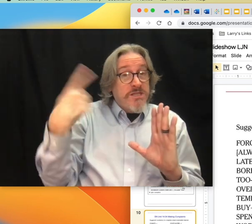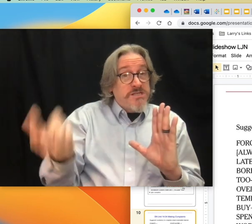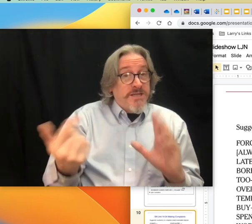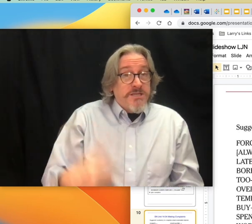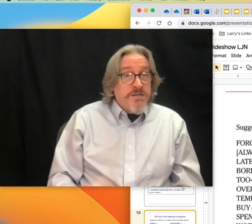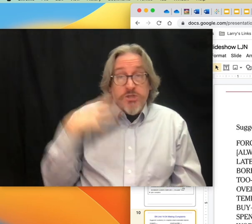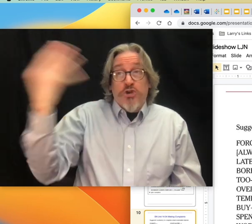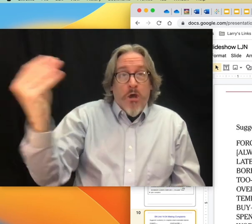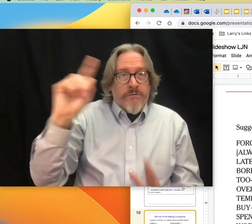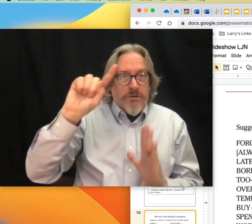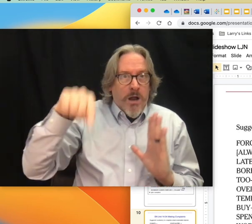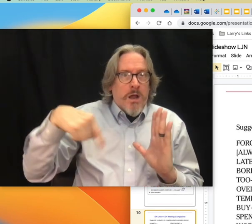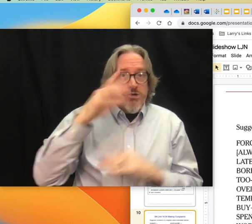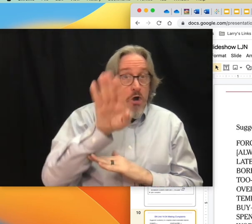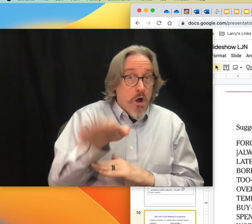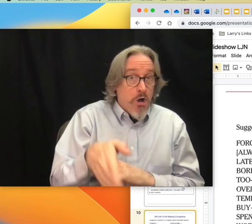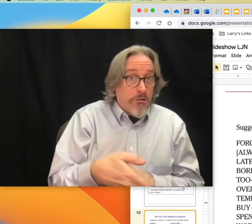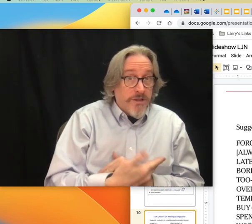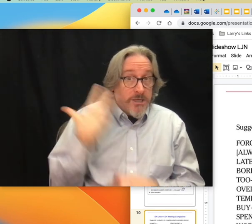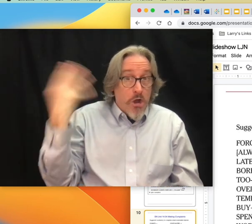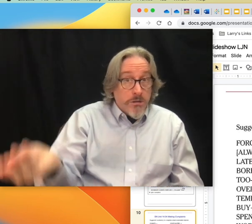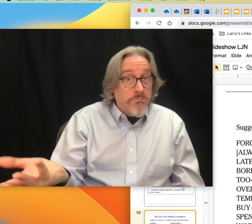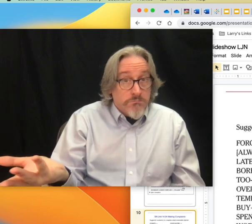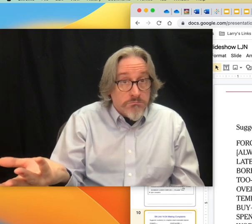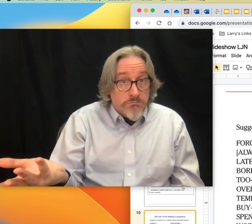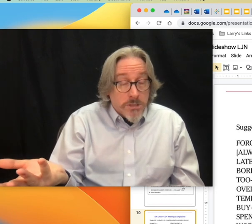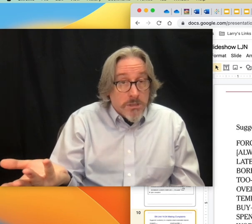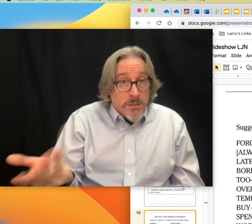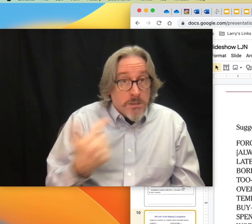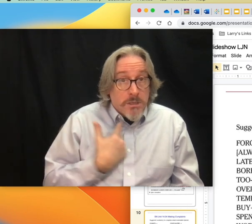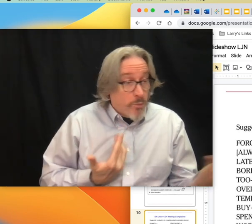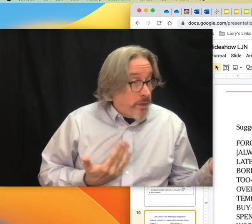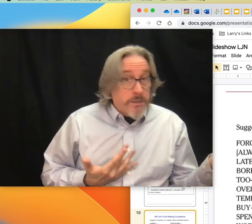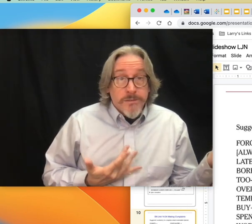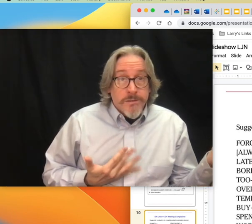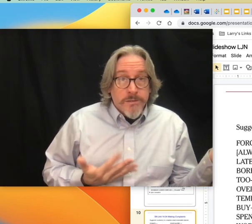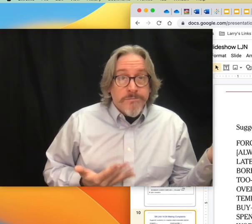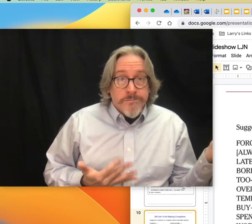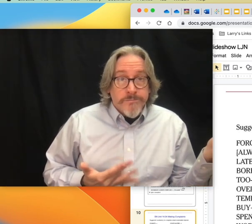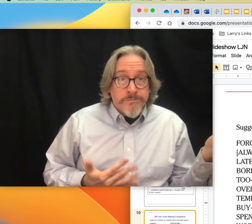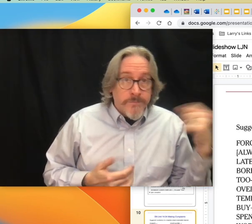If you want this to be continuous, gone for hours, all night gone.